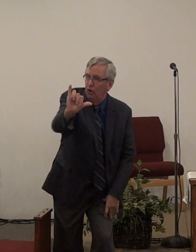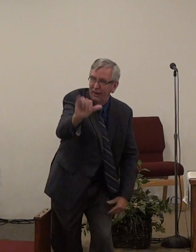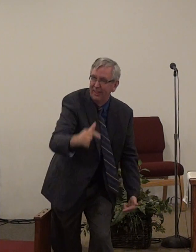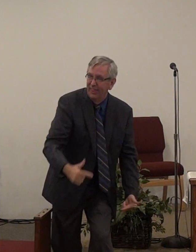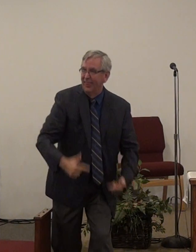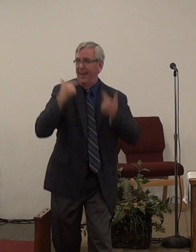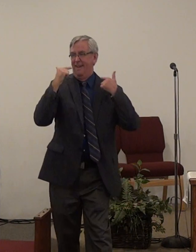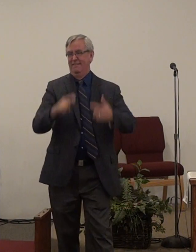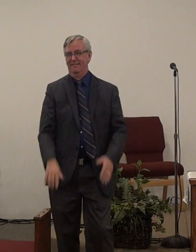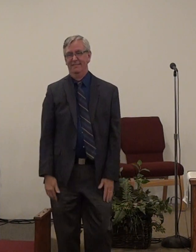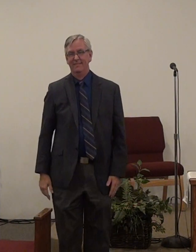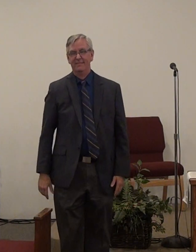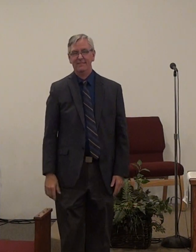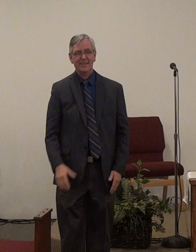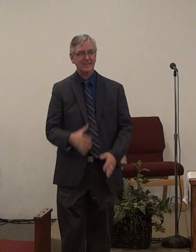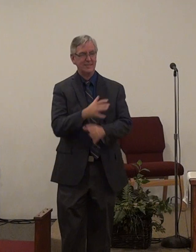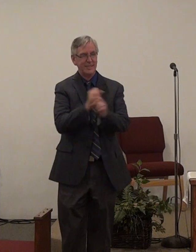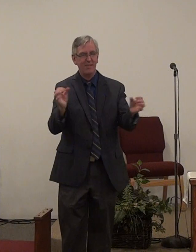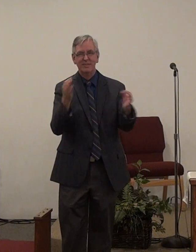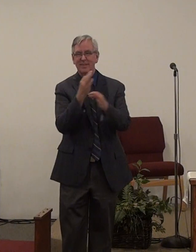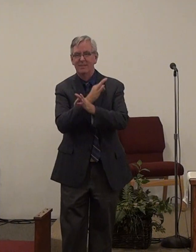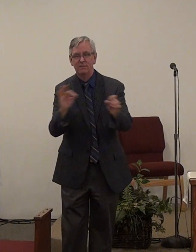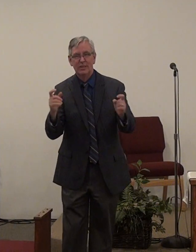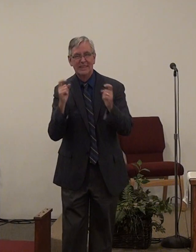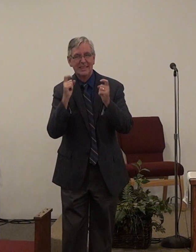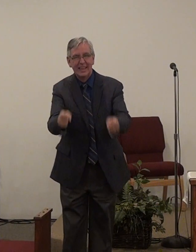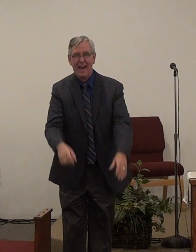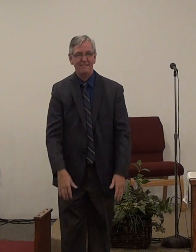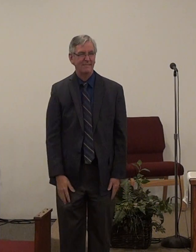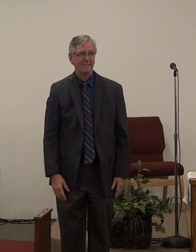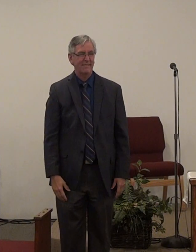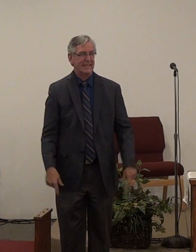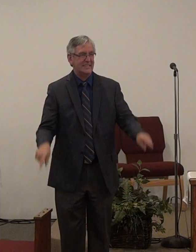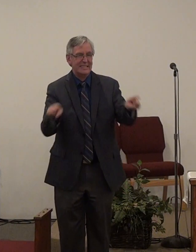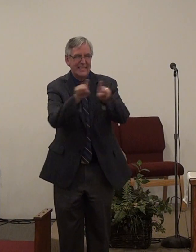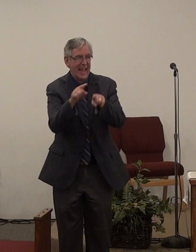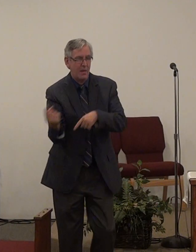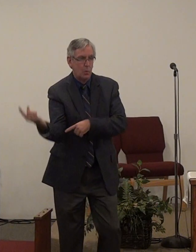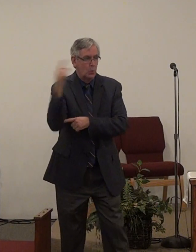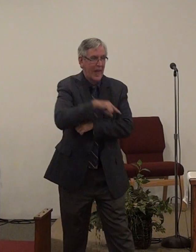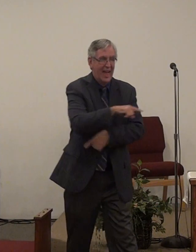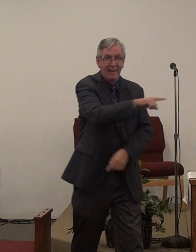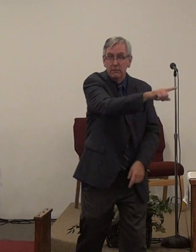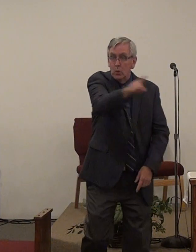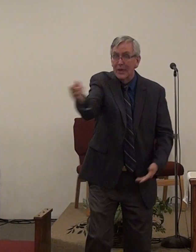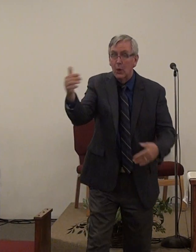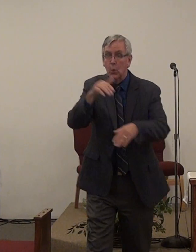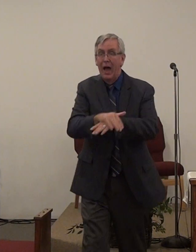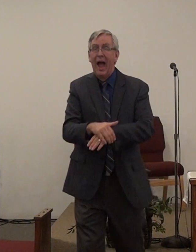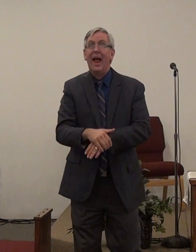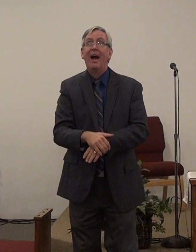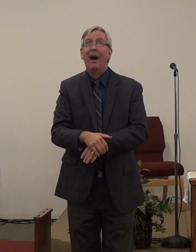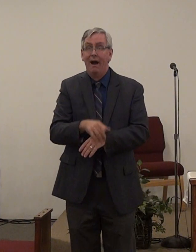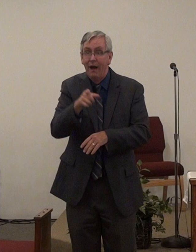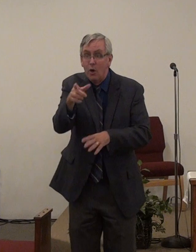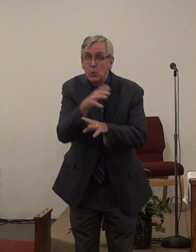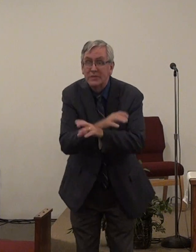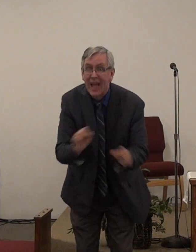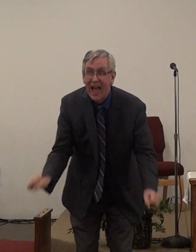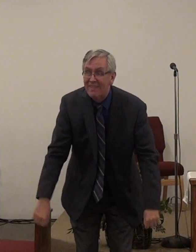you eternal life." Salvation is a free gift, and it's the same today. If you're here tonight